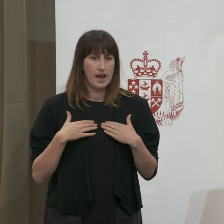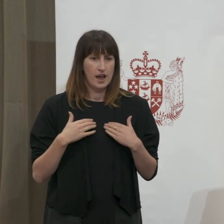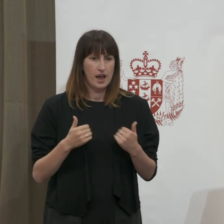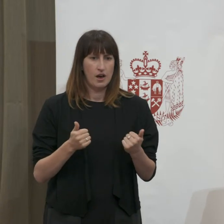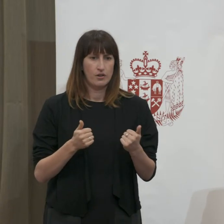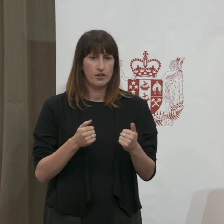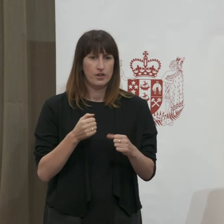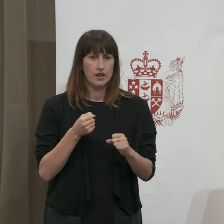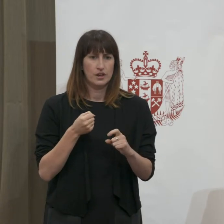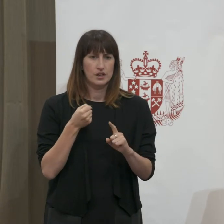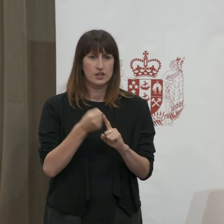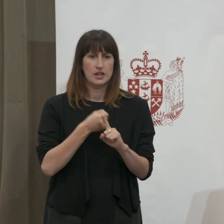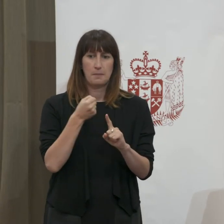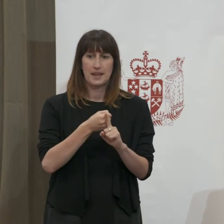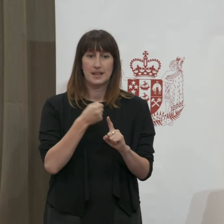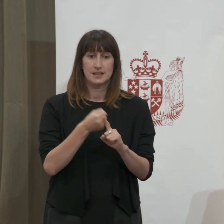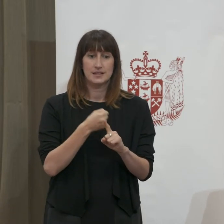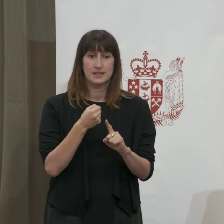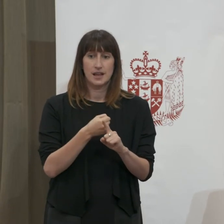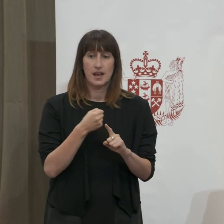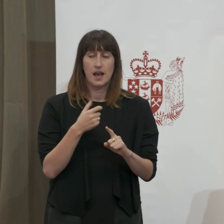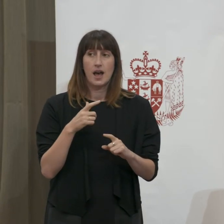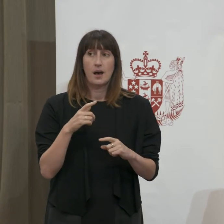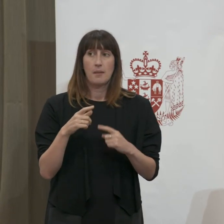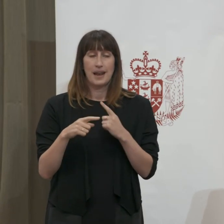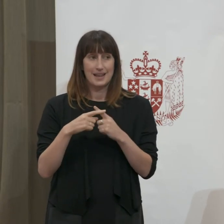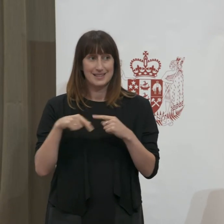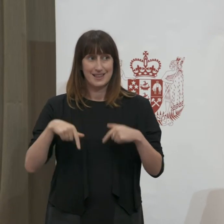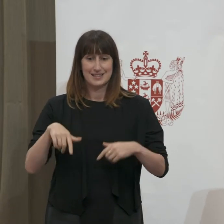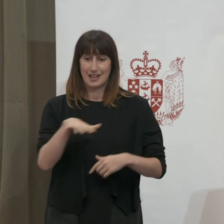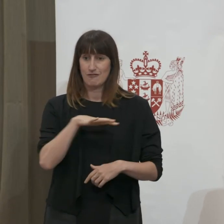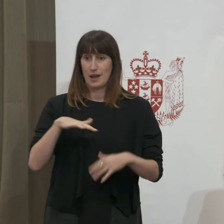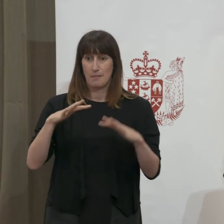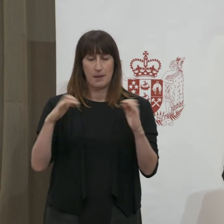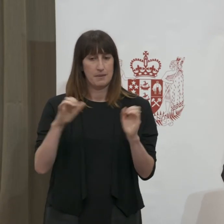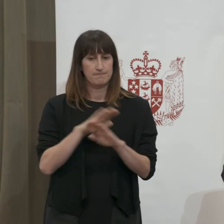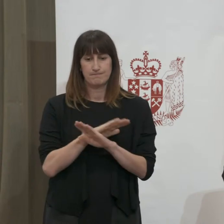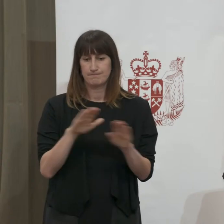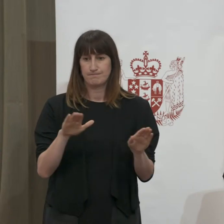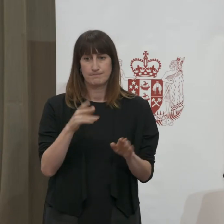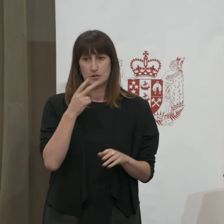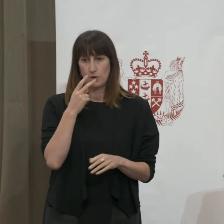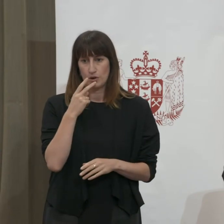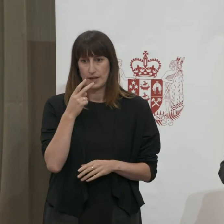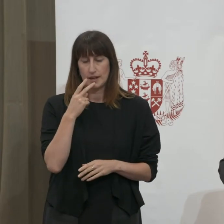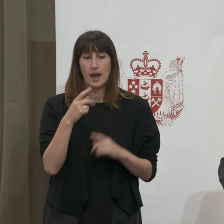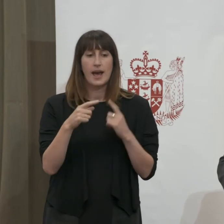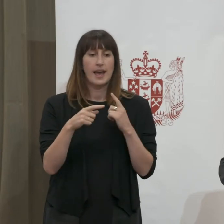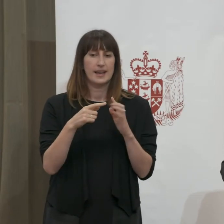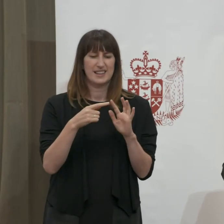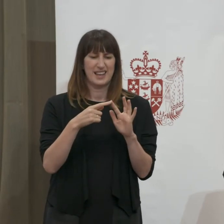know that parliamentary buildings and the grounds are smoke-free. The use of e-cigarettes is also prohibited.